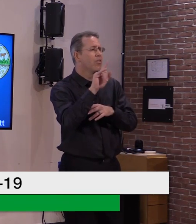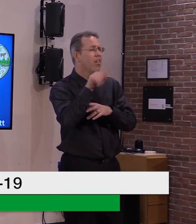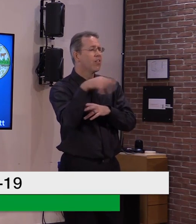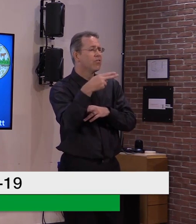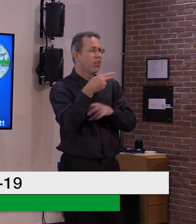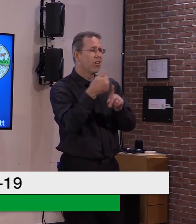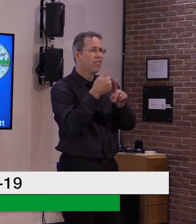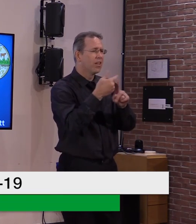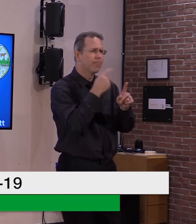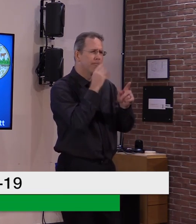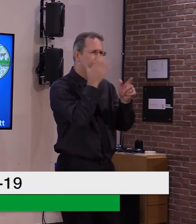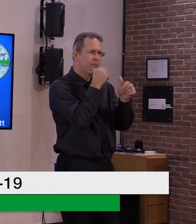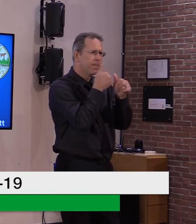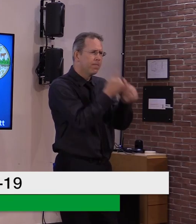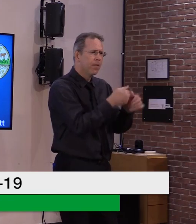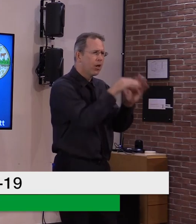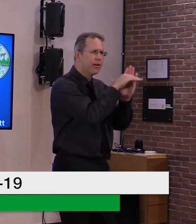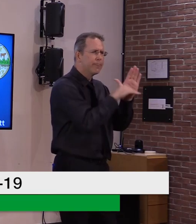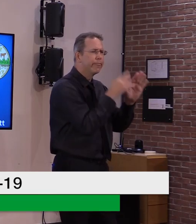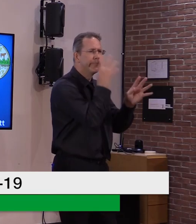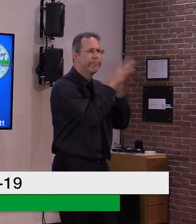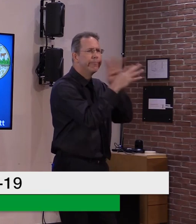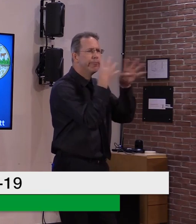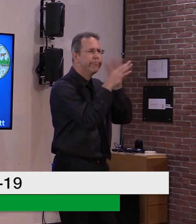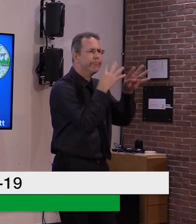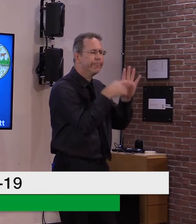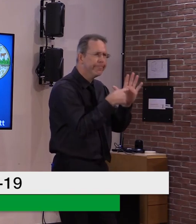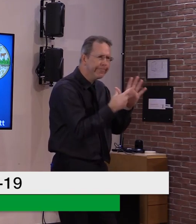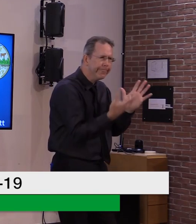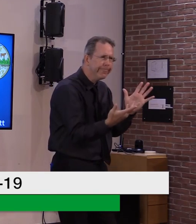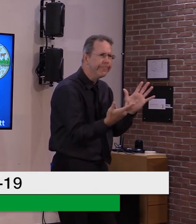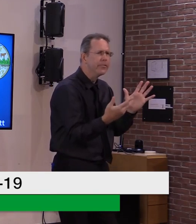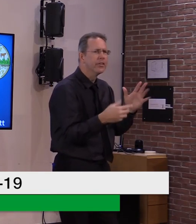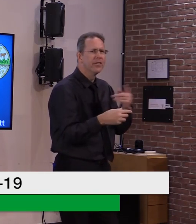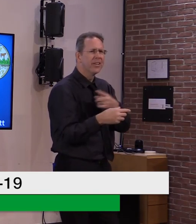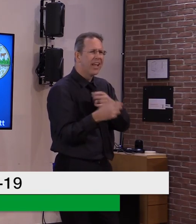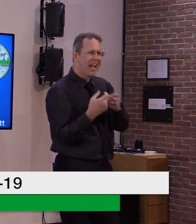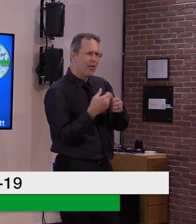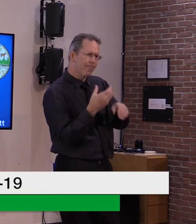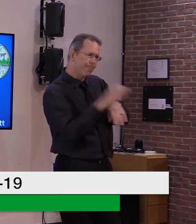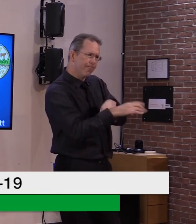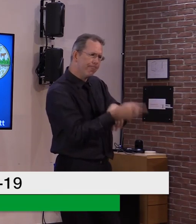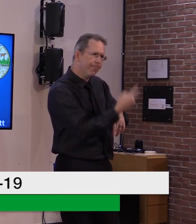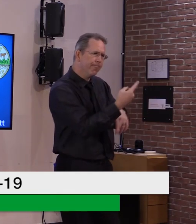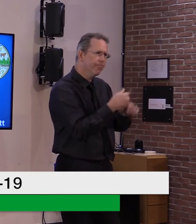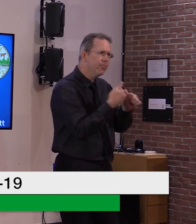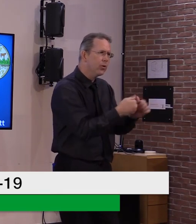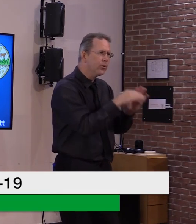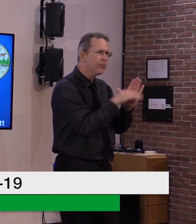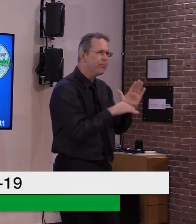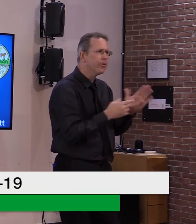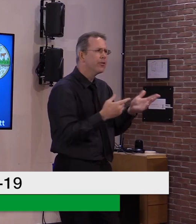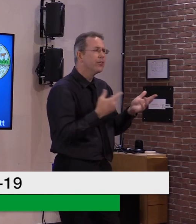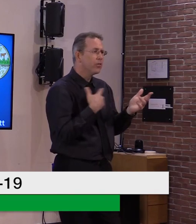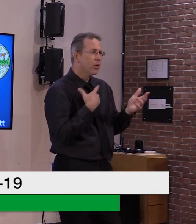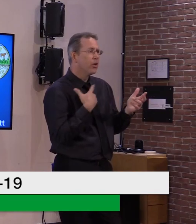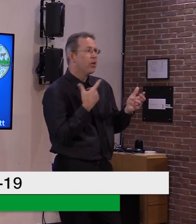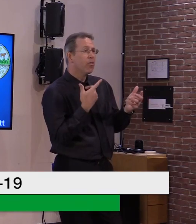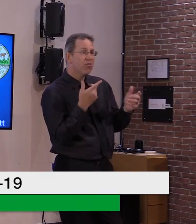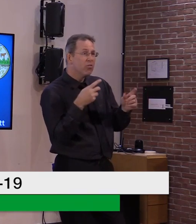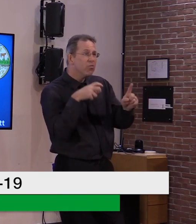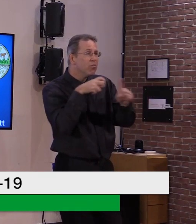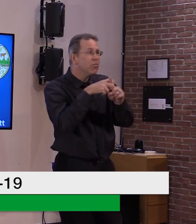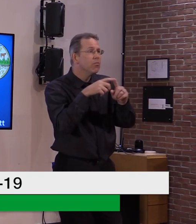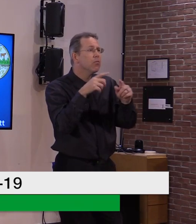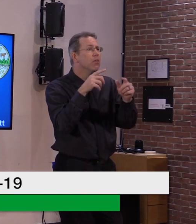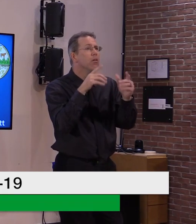the district spoke with just wisconsin the family spoke contract tracers just didn't care about following the rules have you